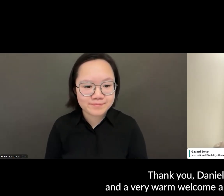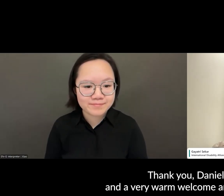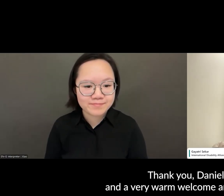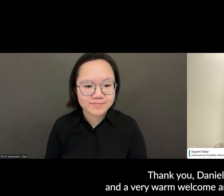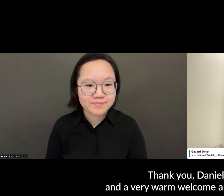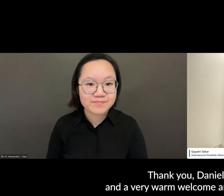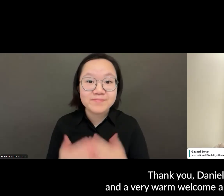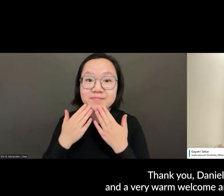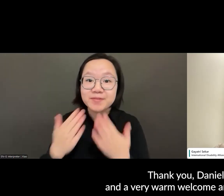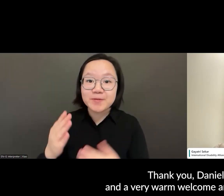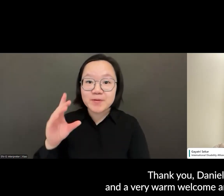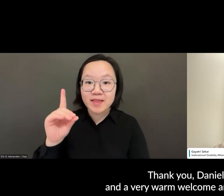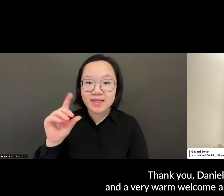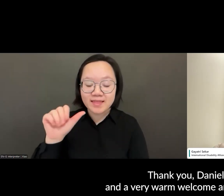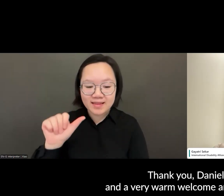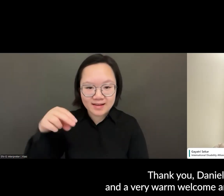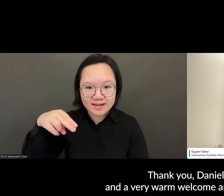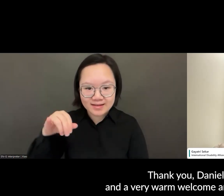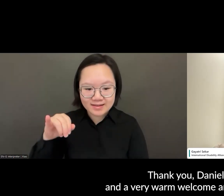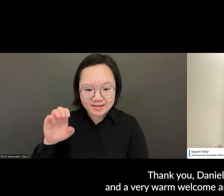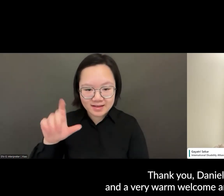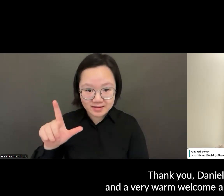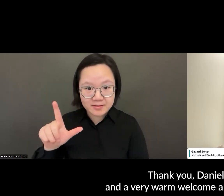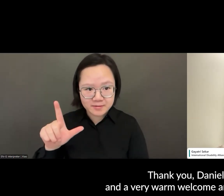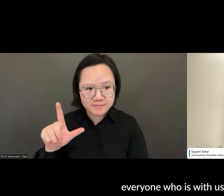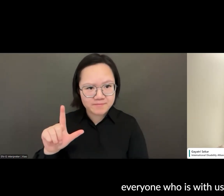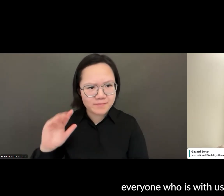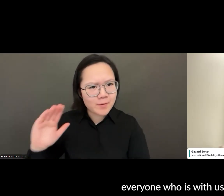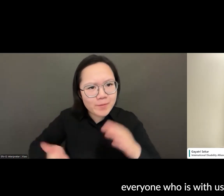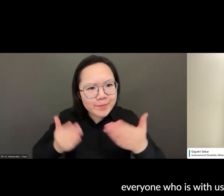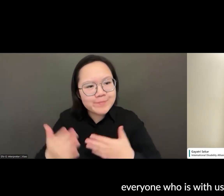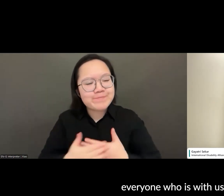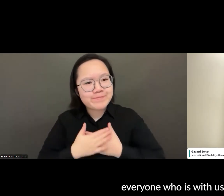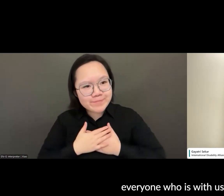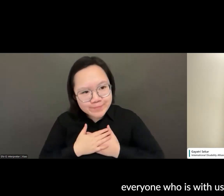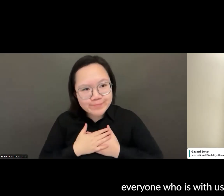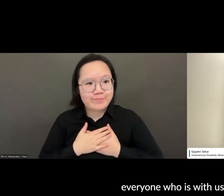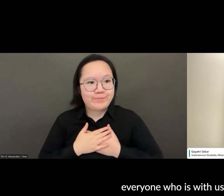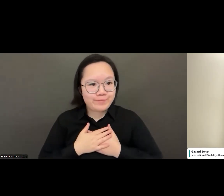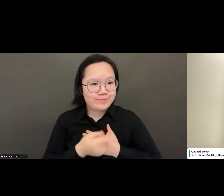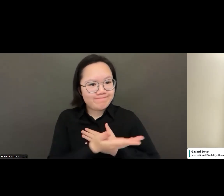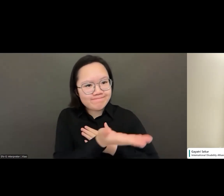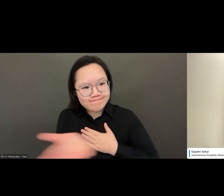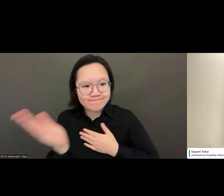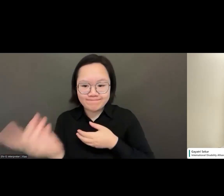Thank you, Daniel, and a very warm welcome and hello to everyone who is with us